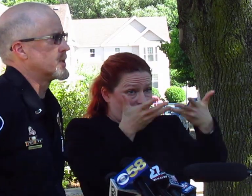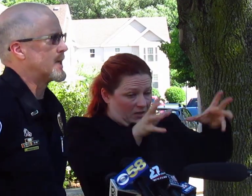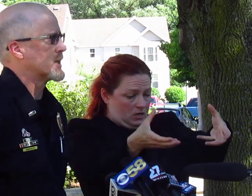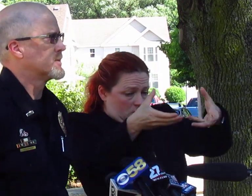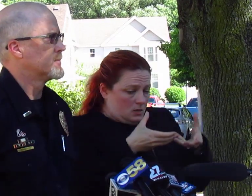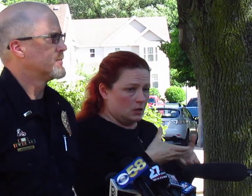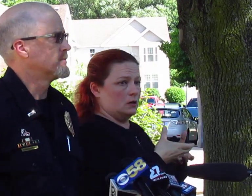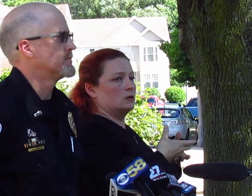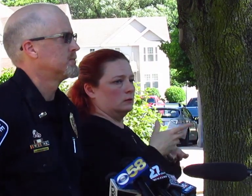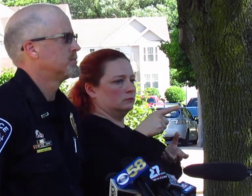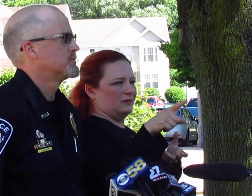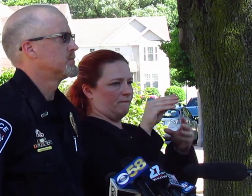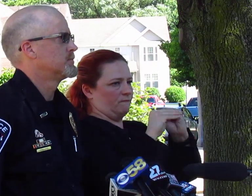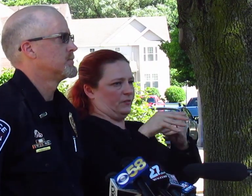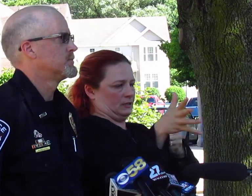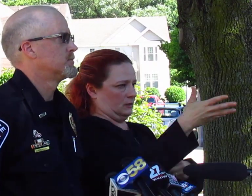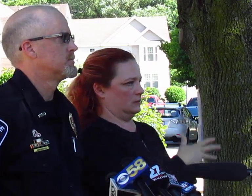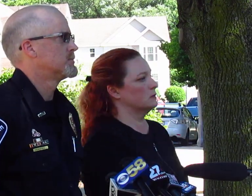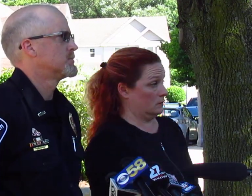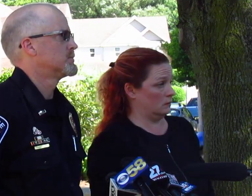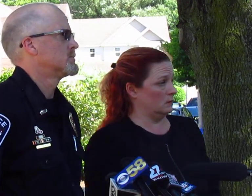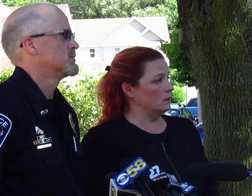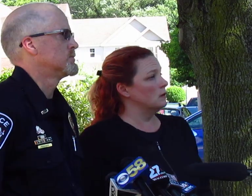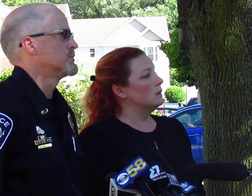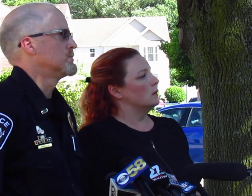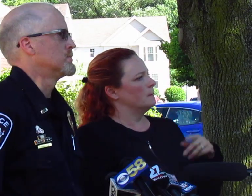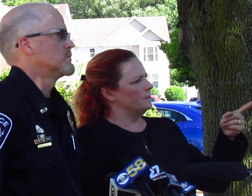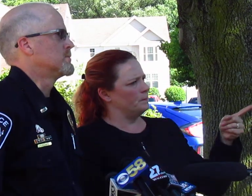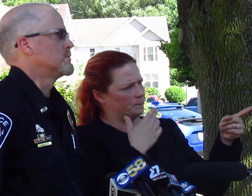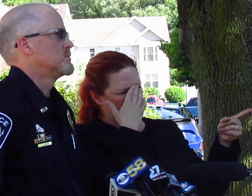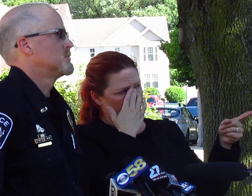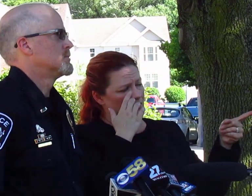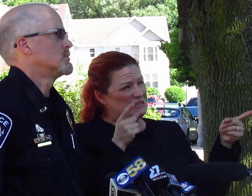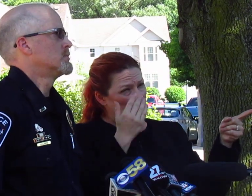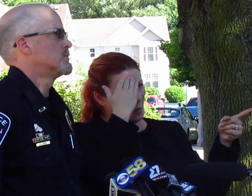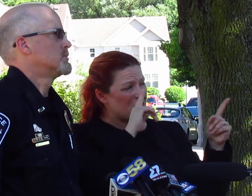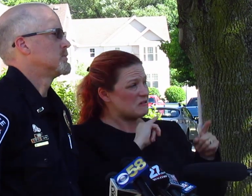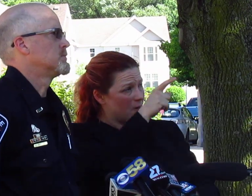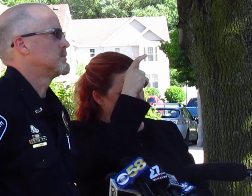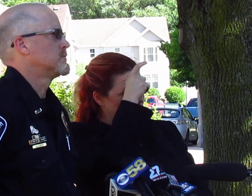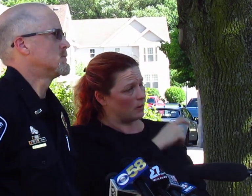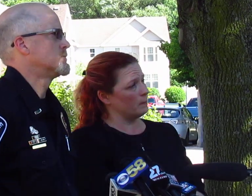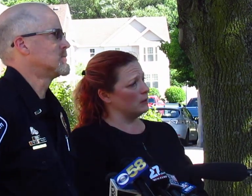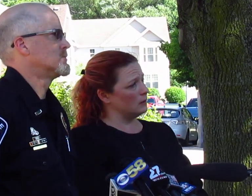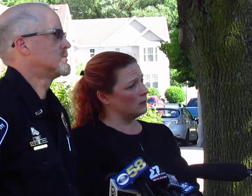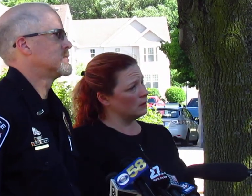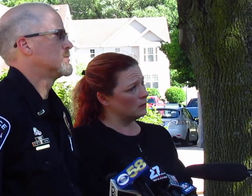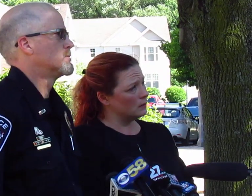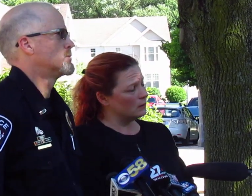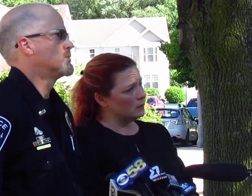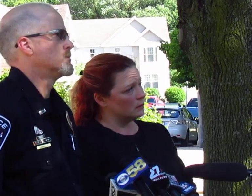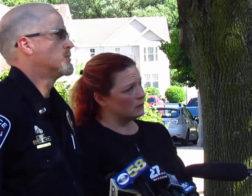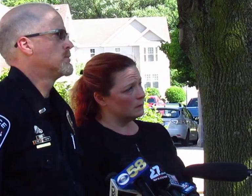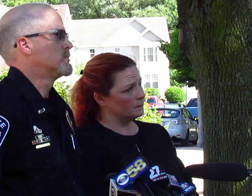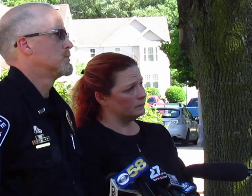exactly what you just asked. Kevin, I don't know if you're capable of answering the question about the fire department, but there is a question in our prison about the